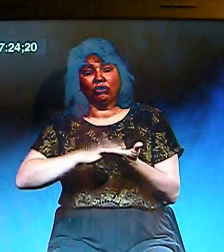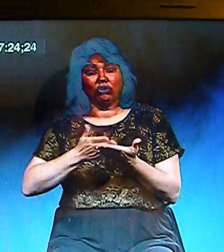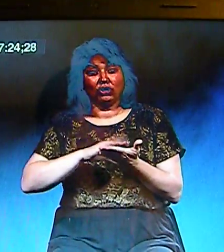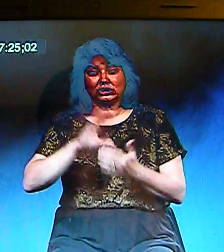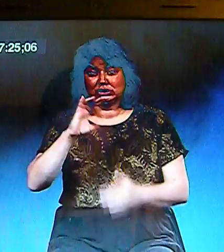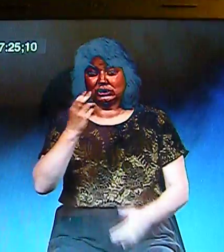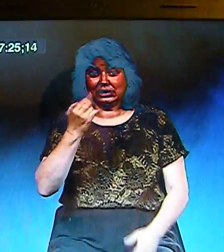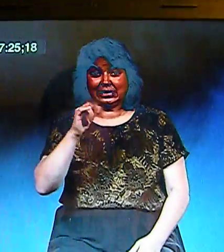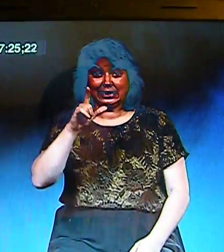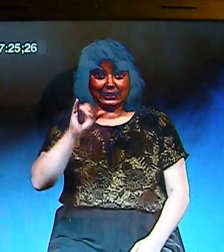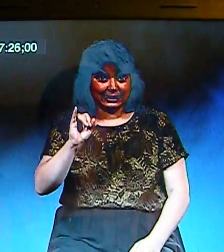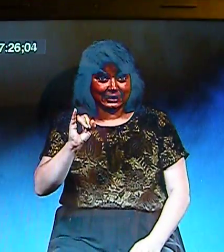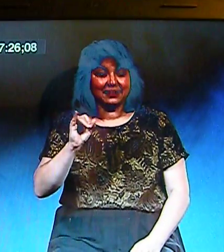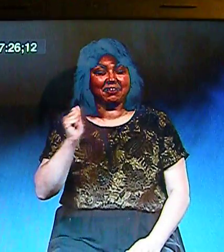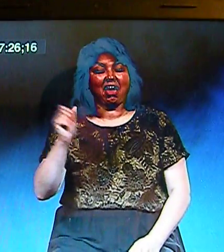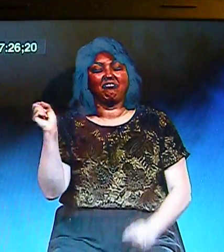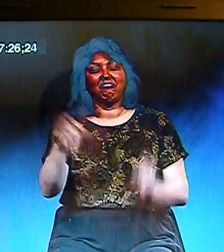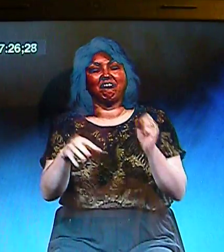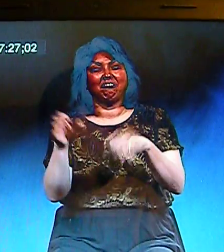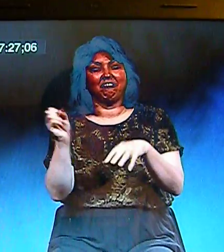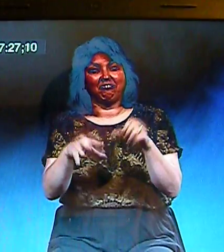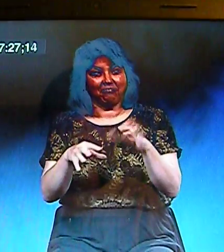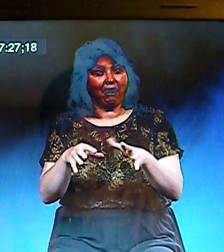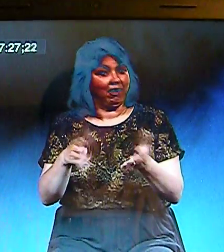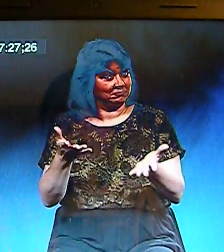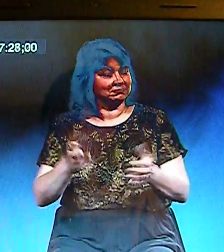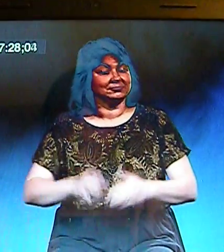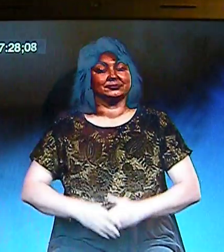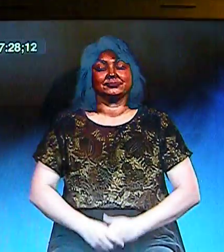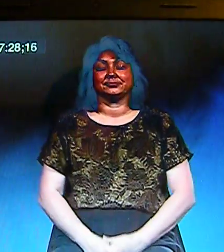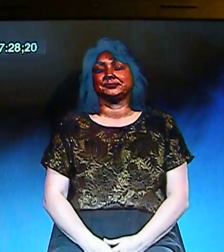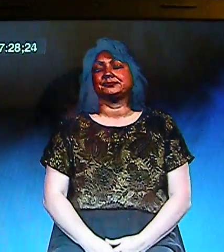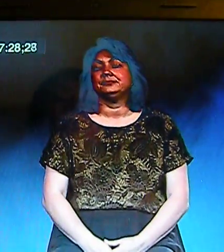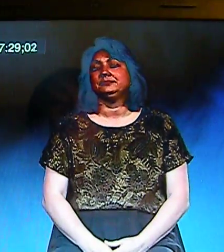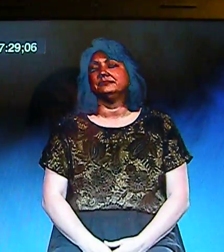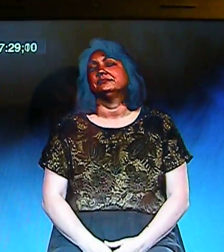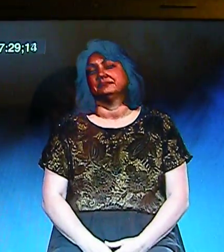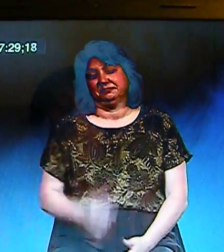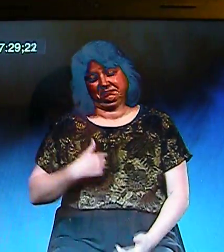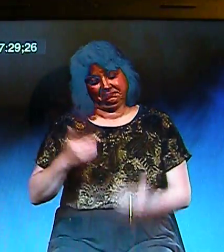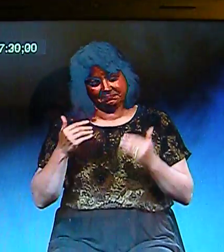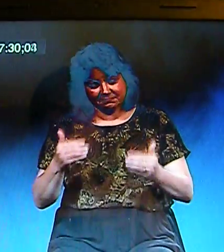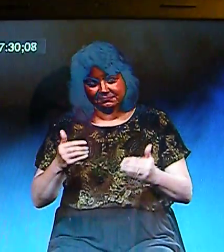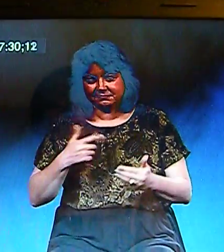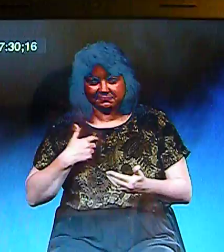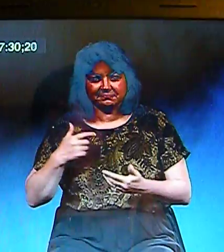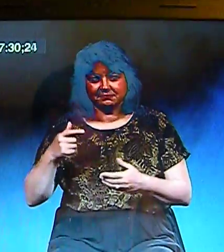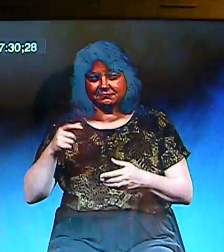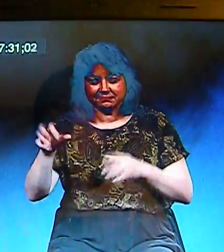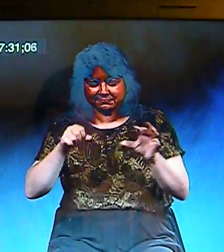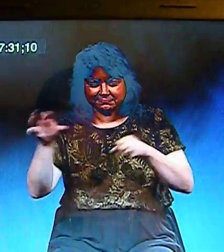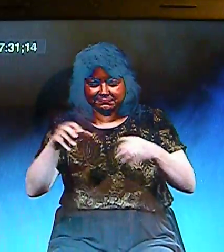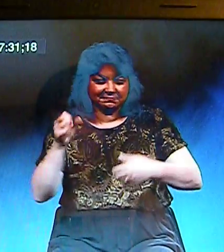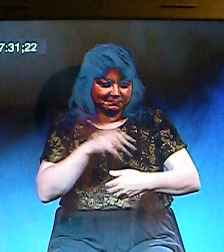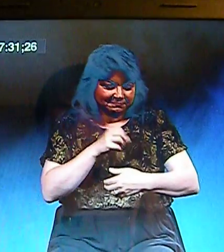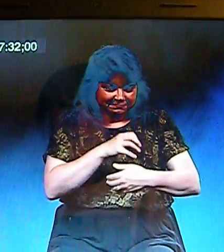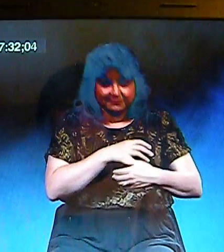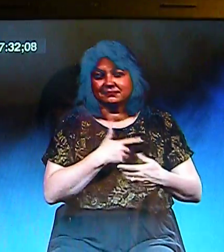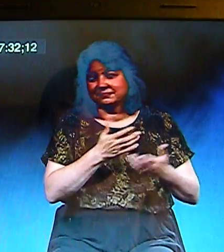during the winter, we'd put them or freeze them, and then during the winter, we'd try to make chili.